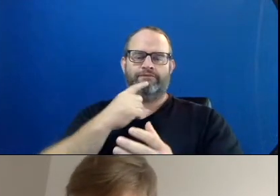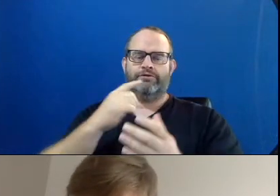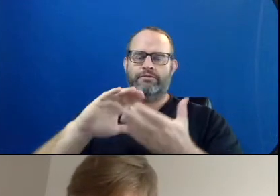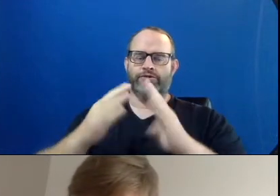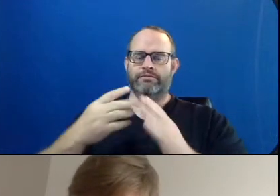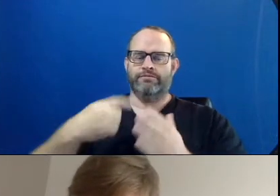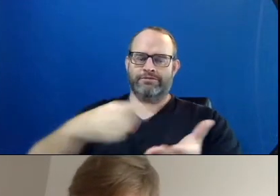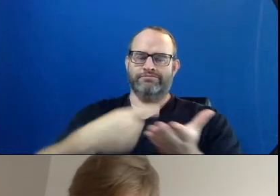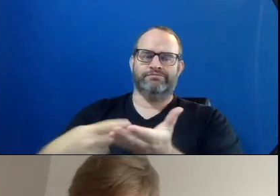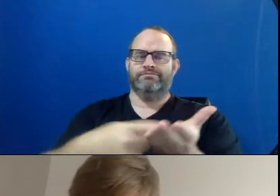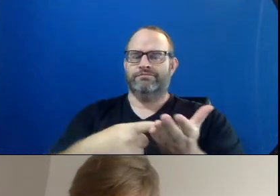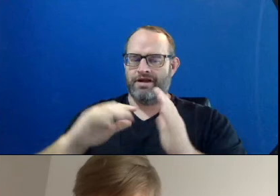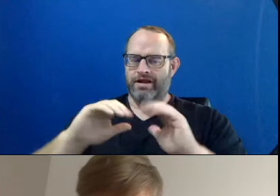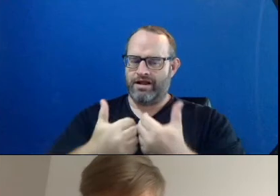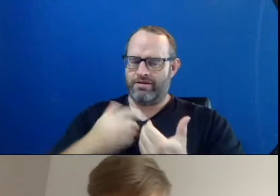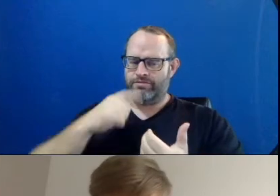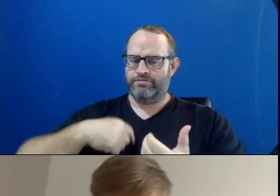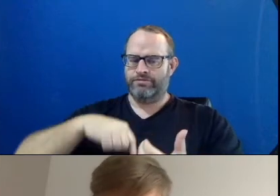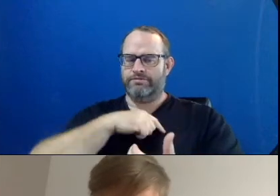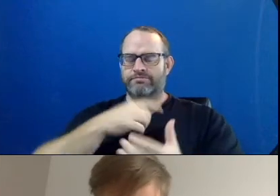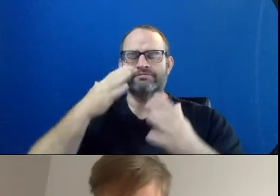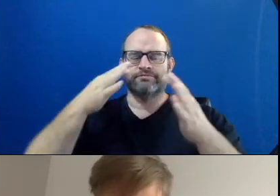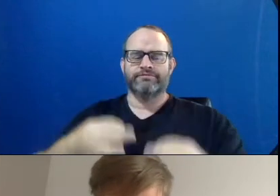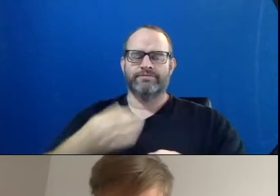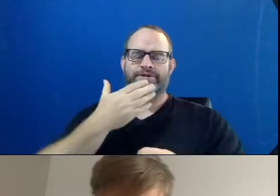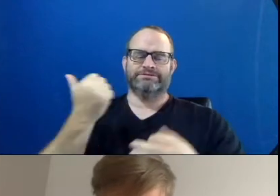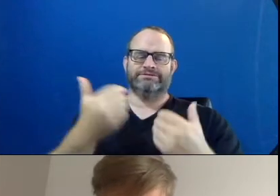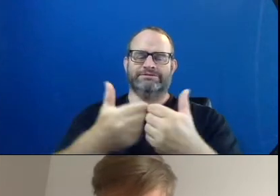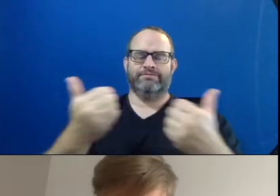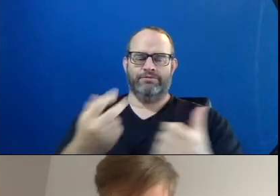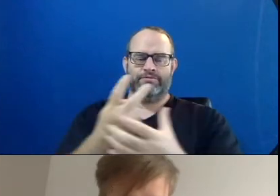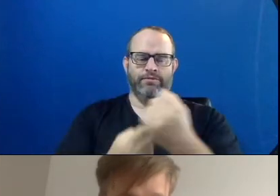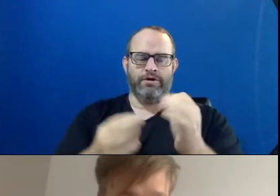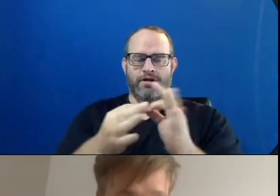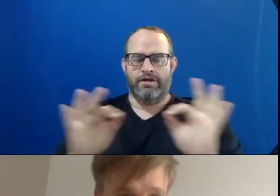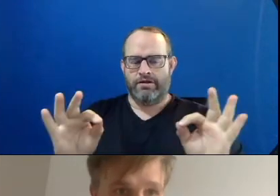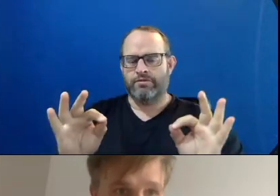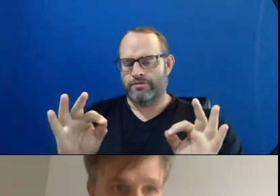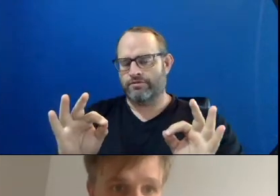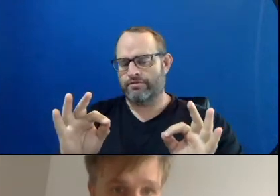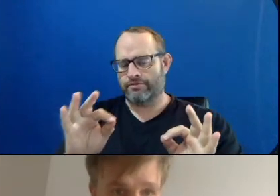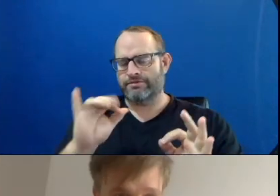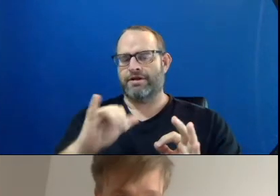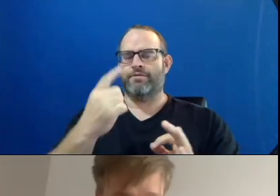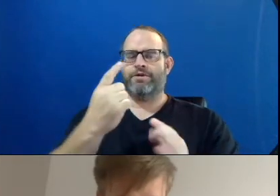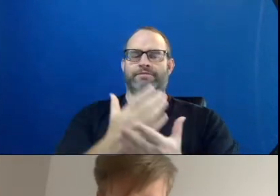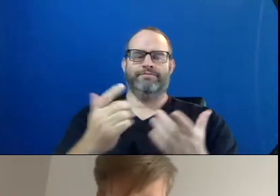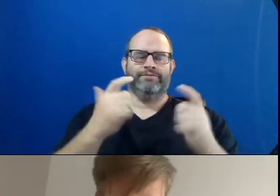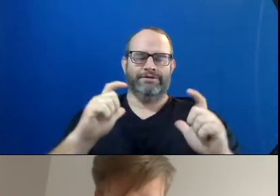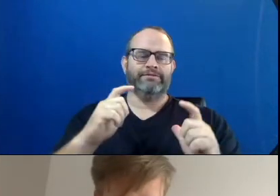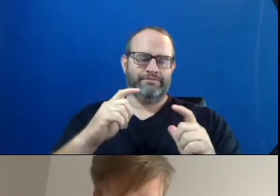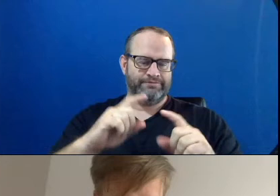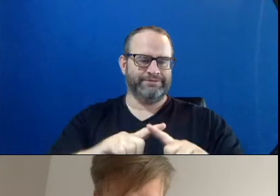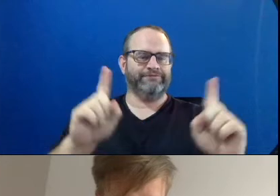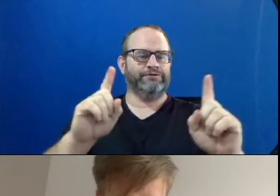time. And so often if one of those is missing, information is lost. And so we decided to provide both